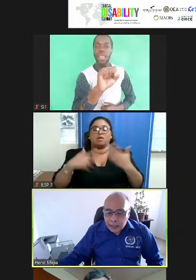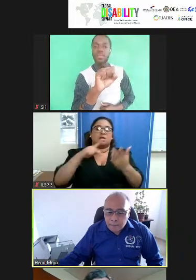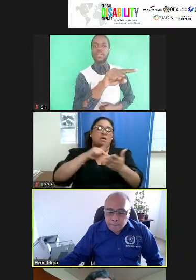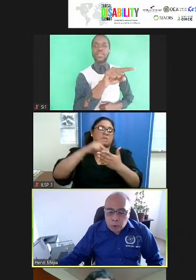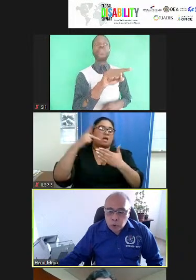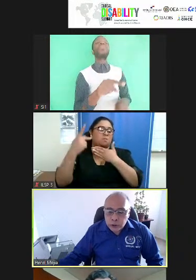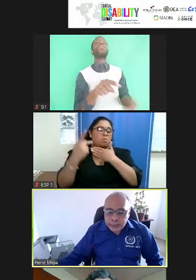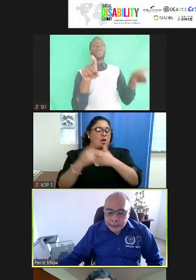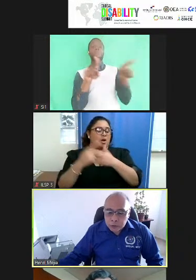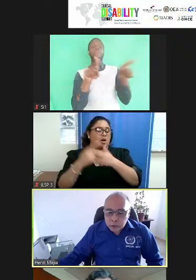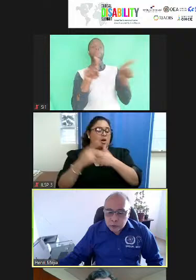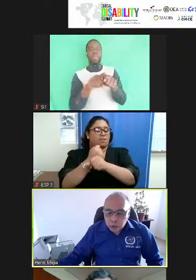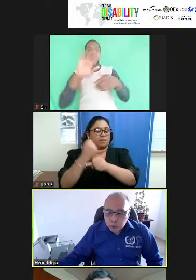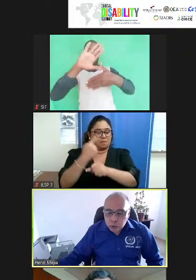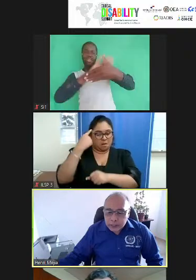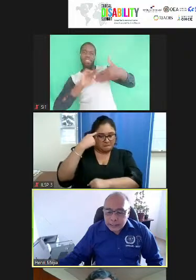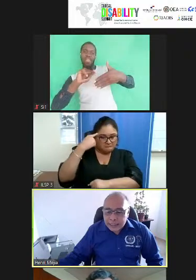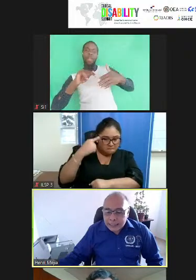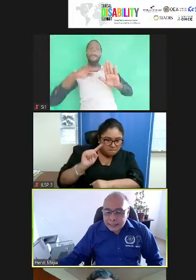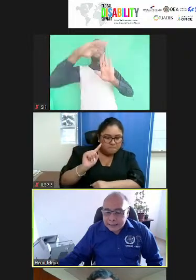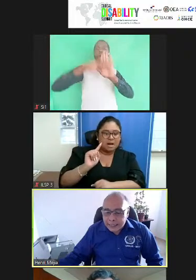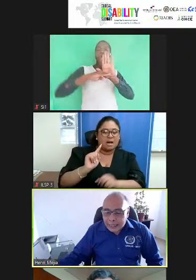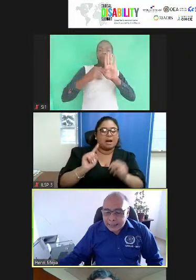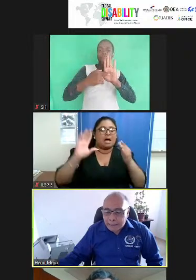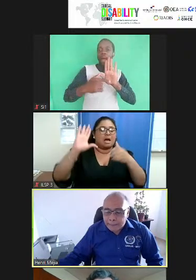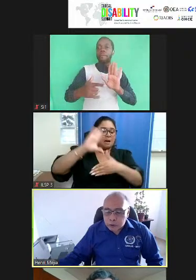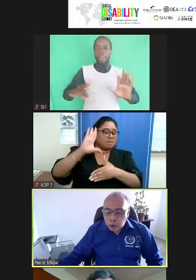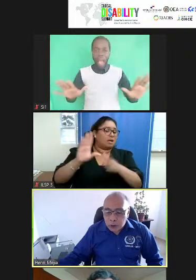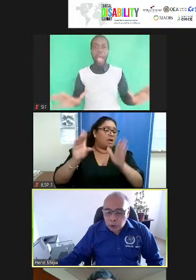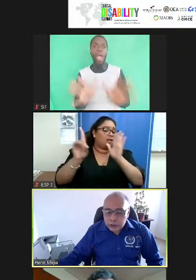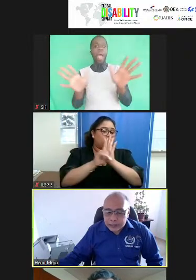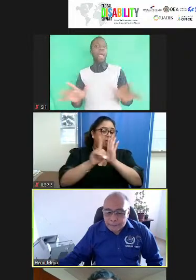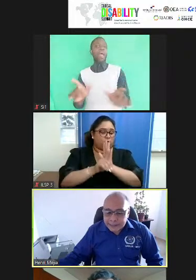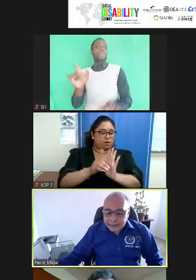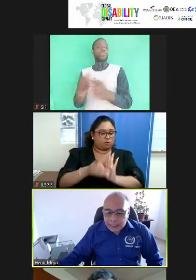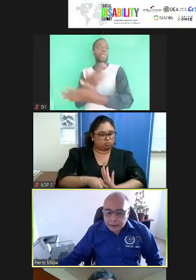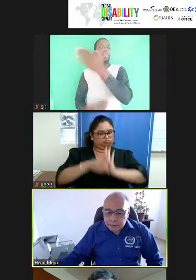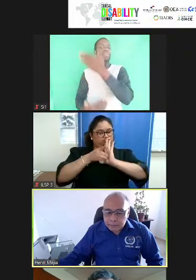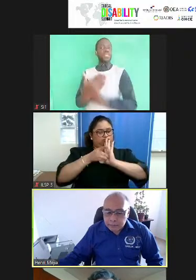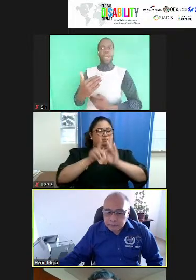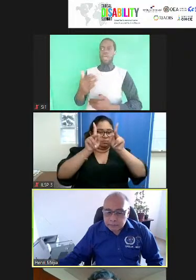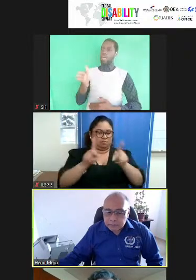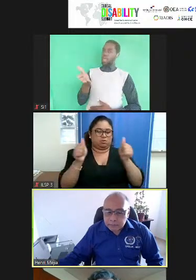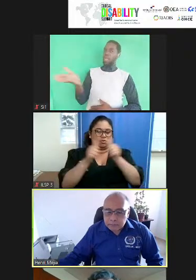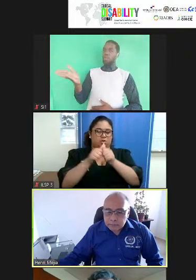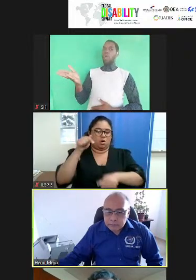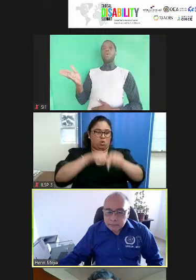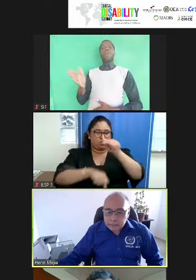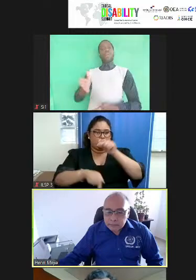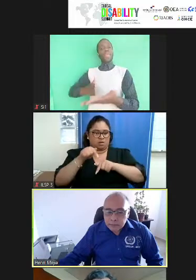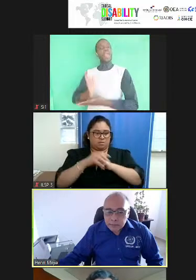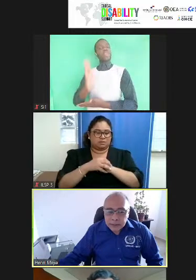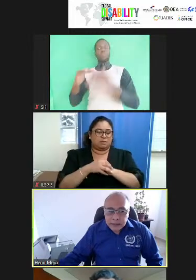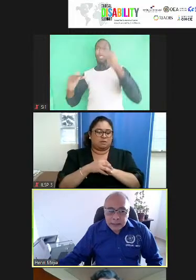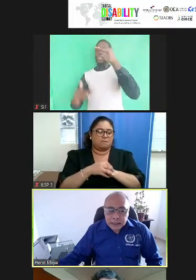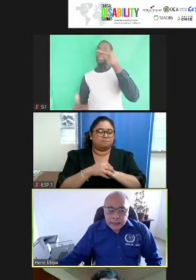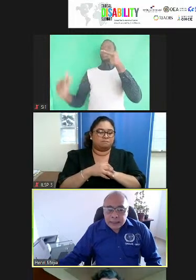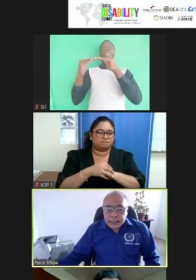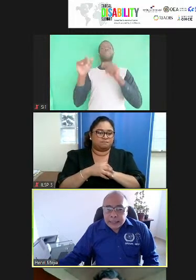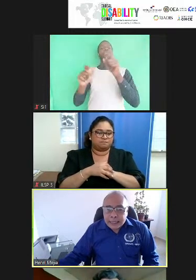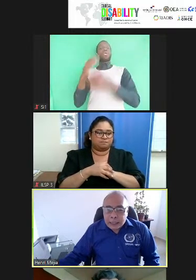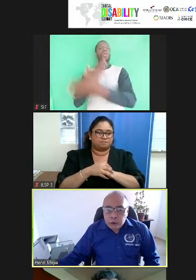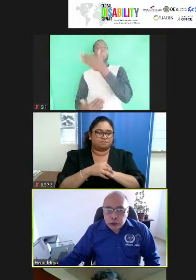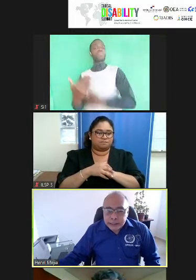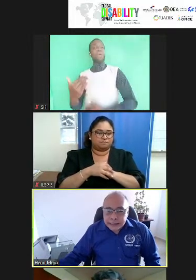system series and the program for the action for the decade of the americas for the rights and dignity of